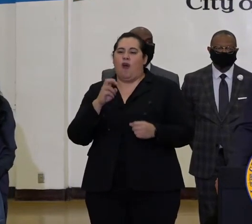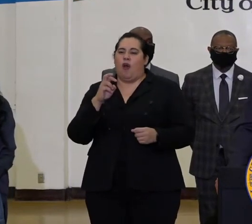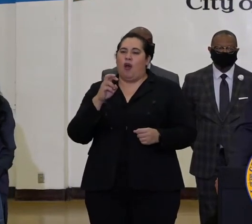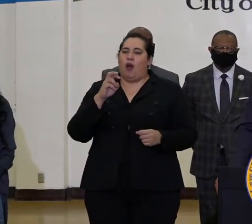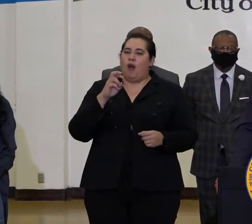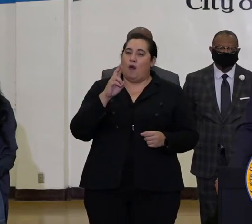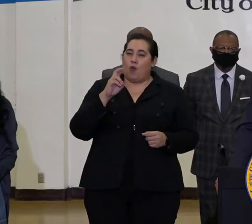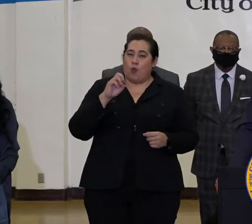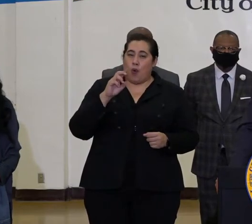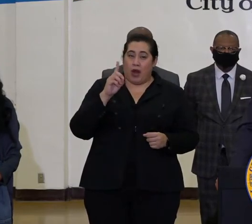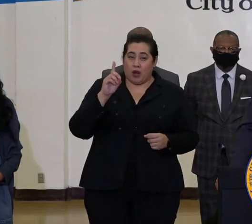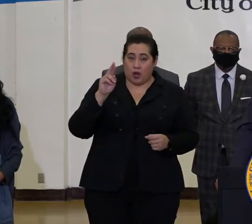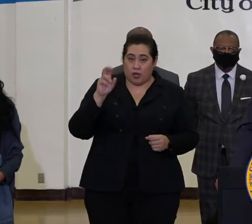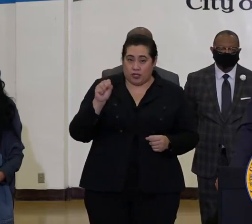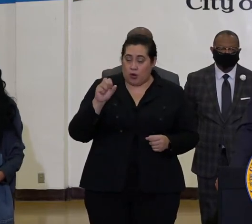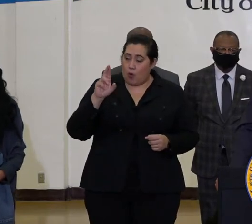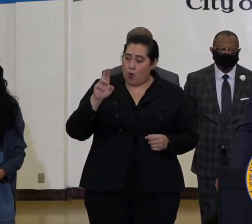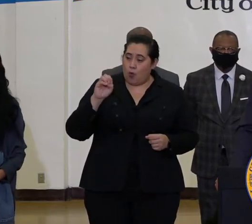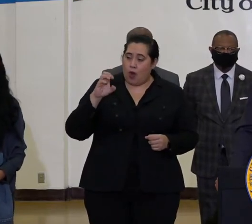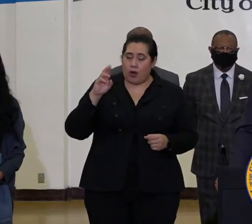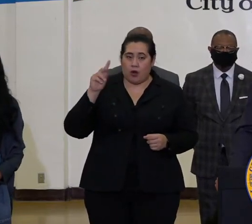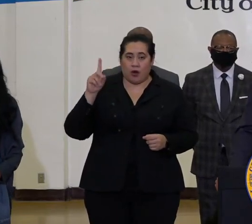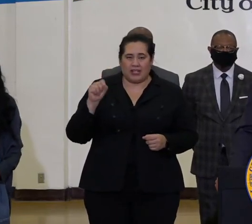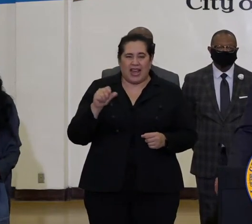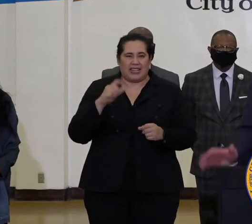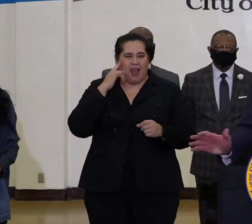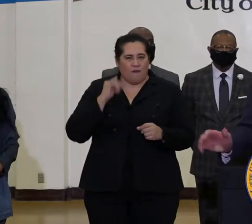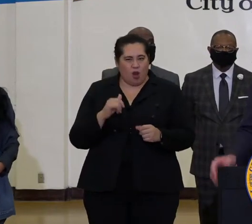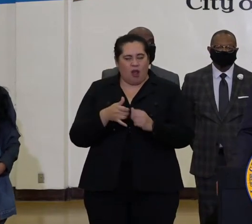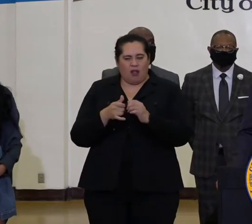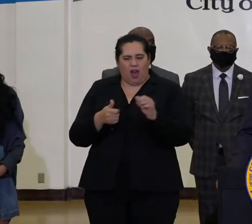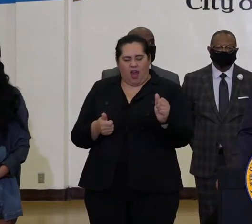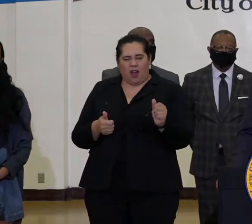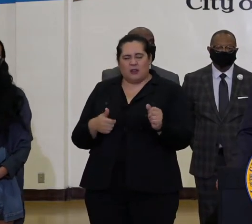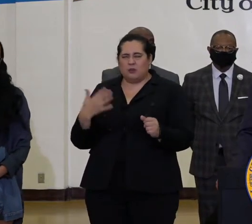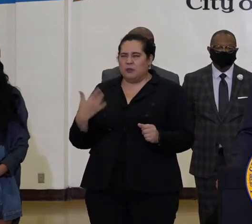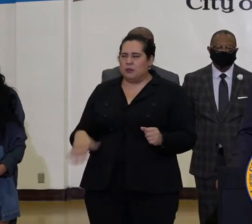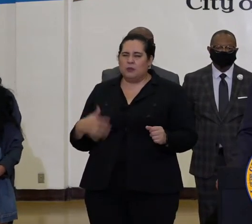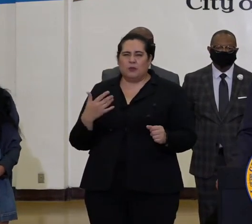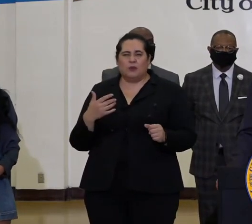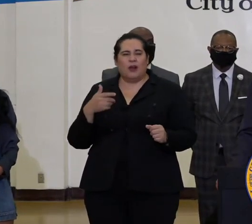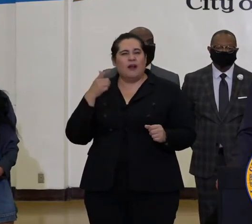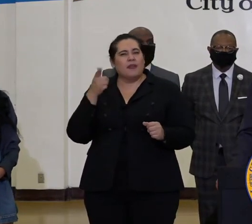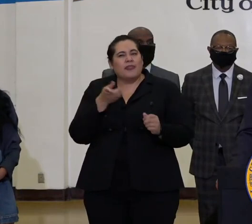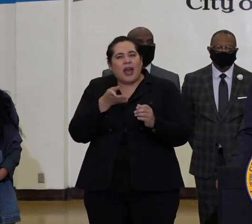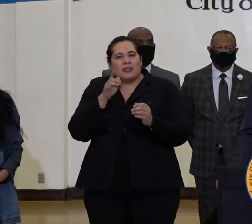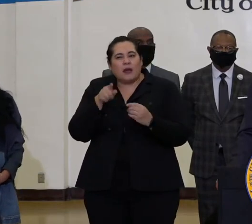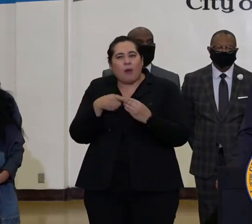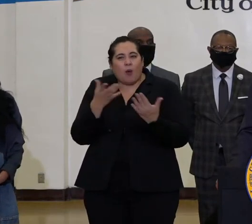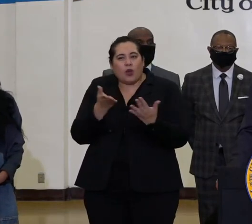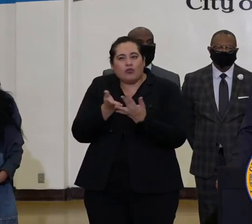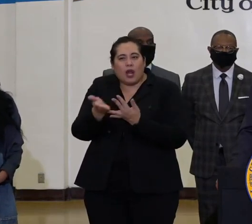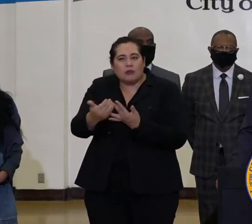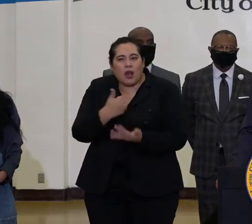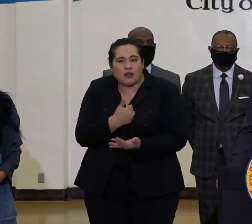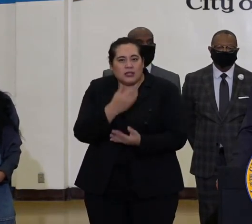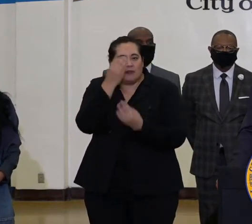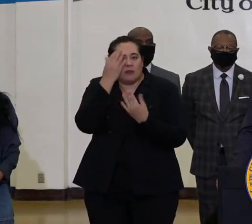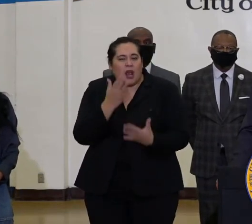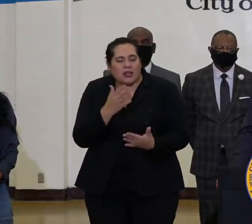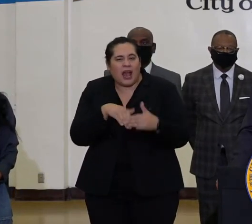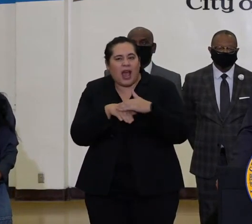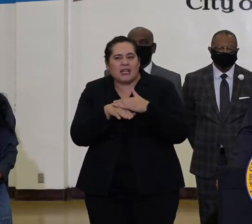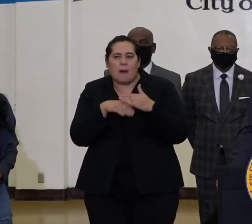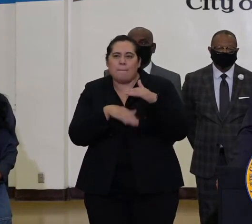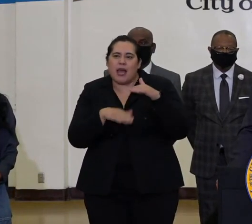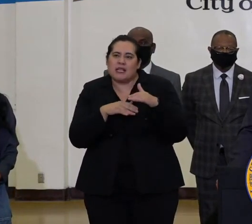also been an area where California has lagged remarkably. Just transparency, access to basic